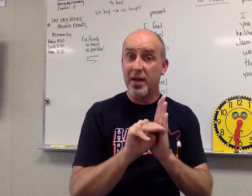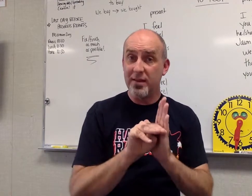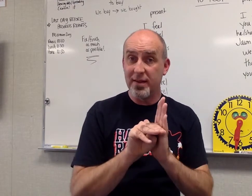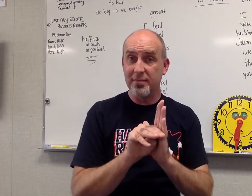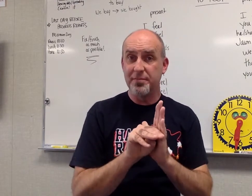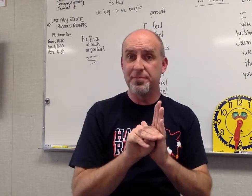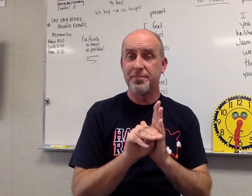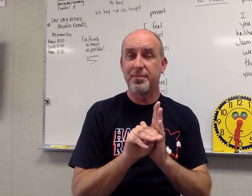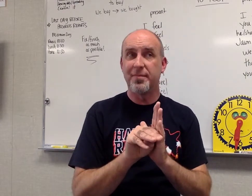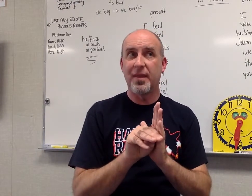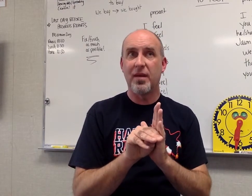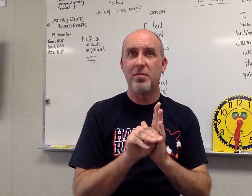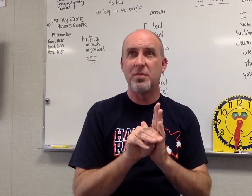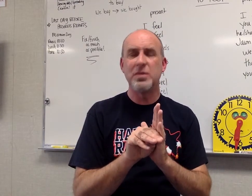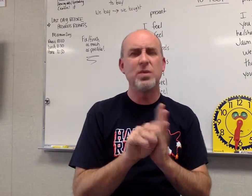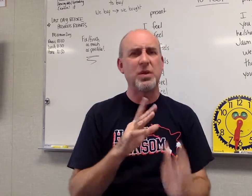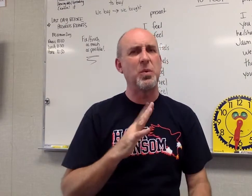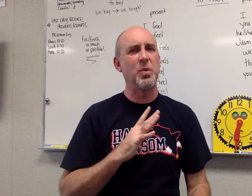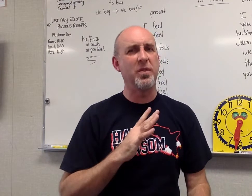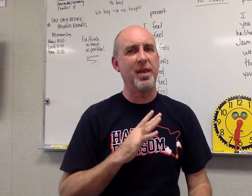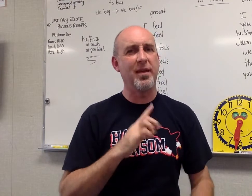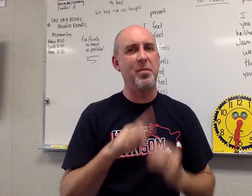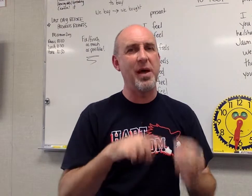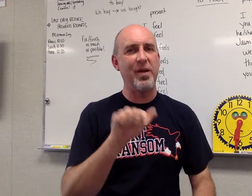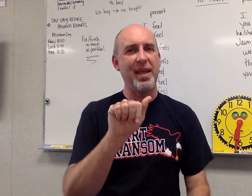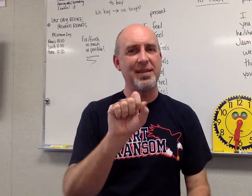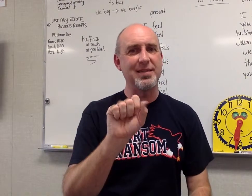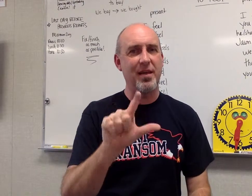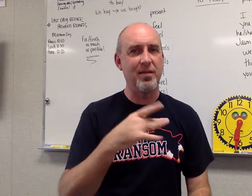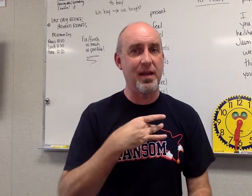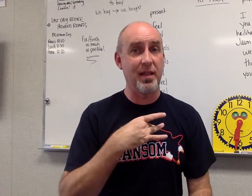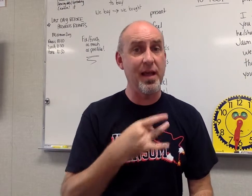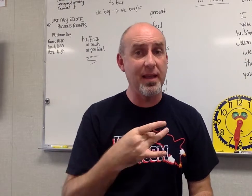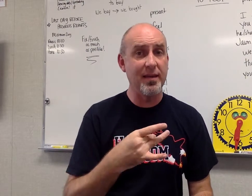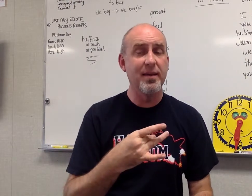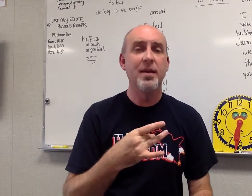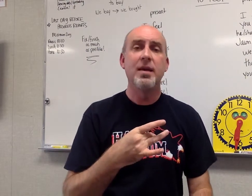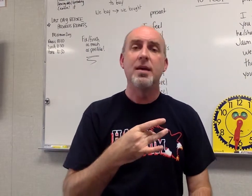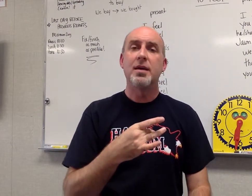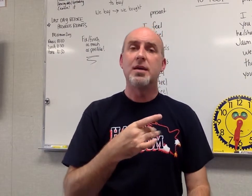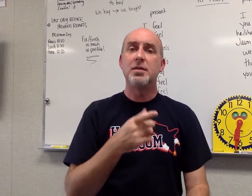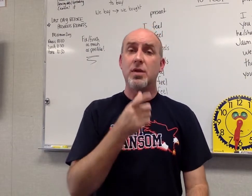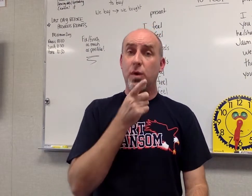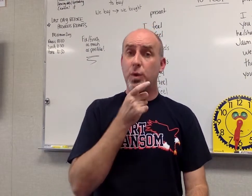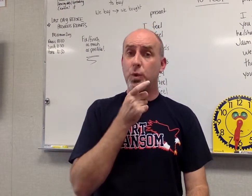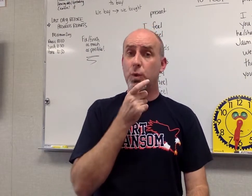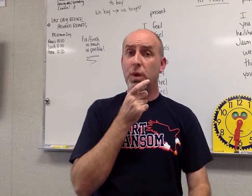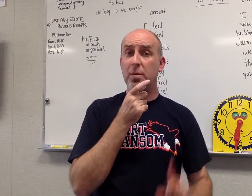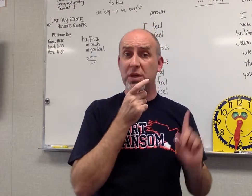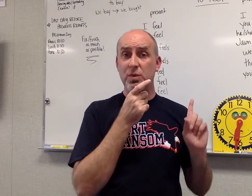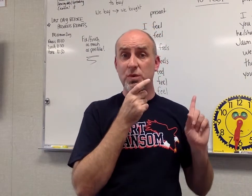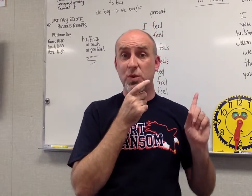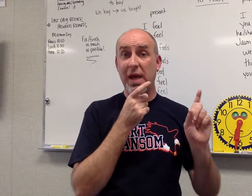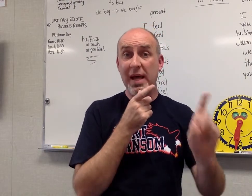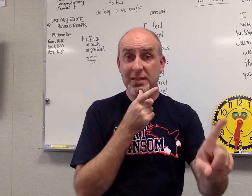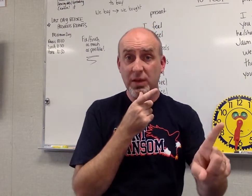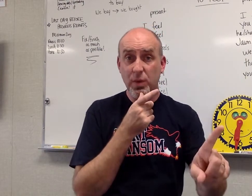modeling, it's a really cool thing about ASL that I like, is who can be used to ask a